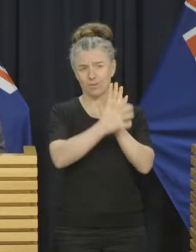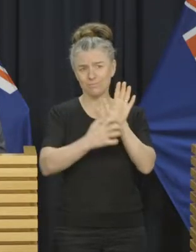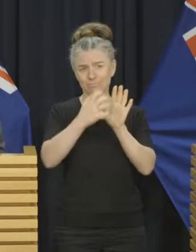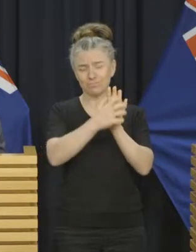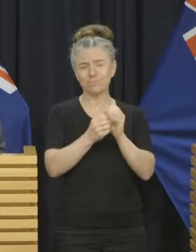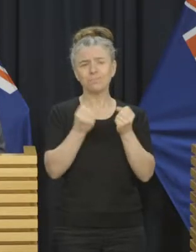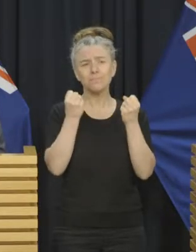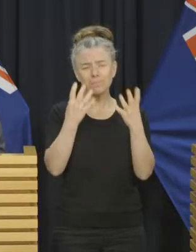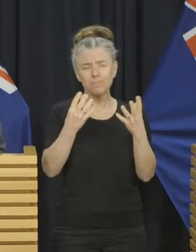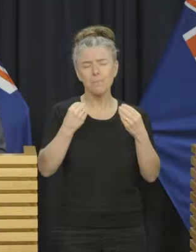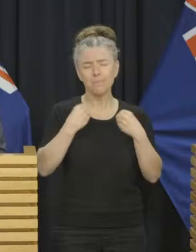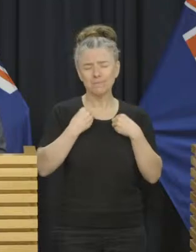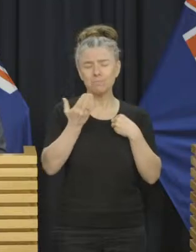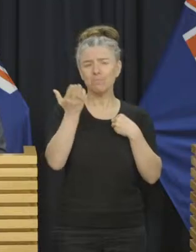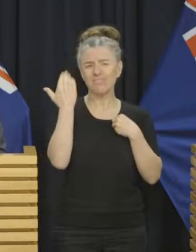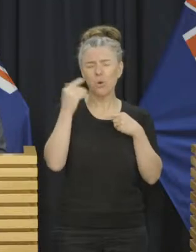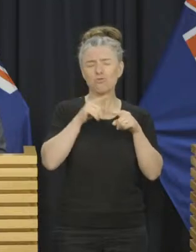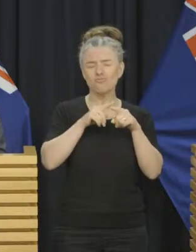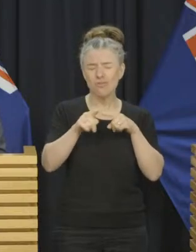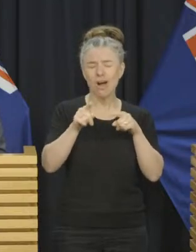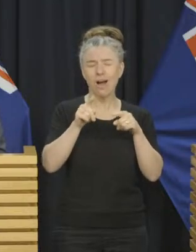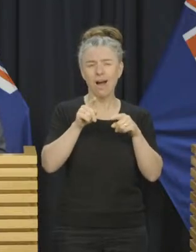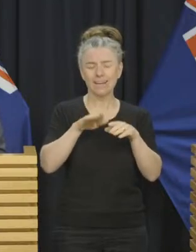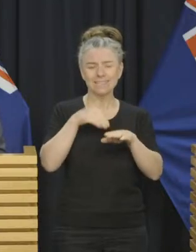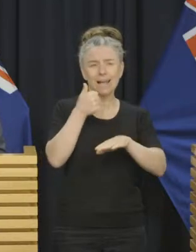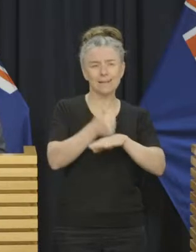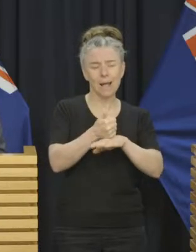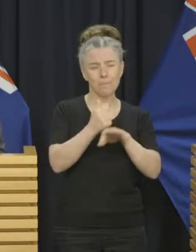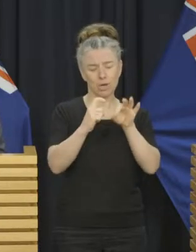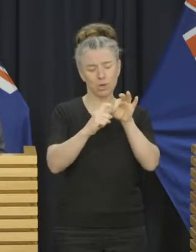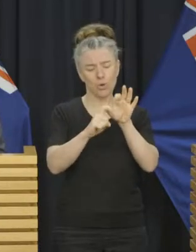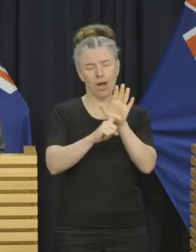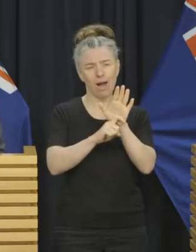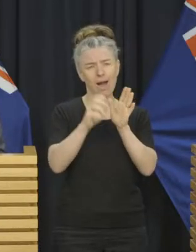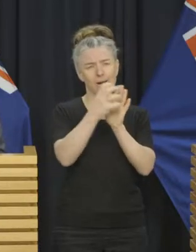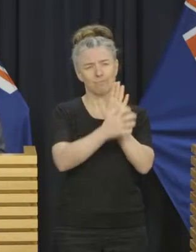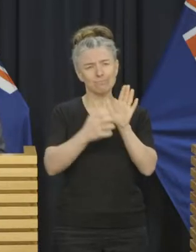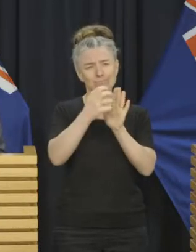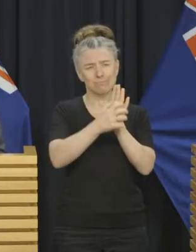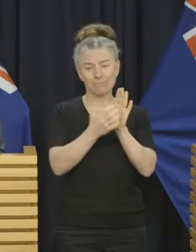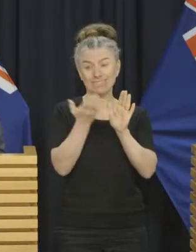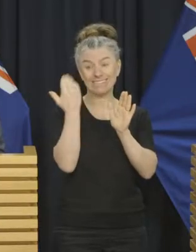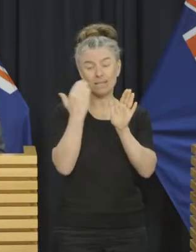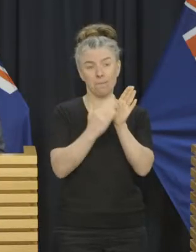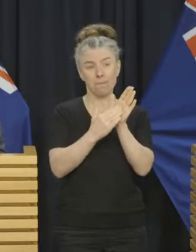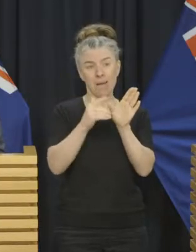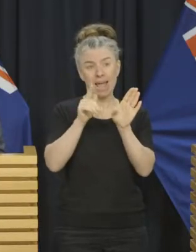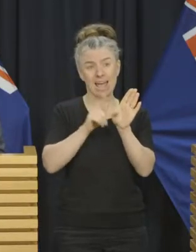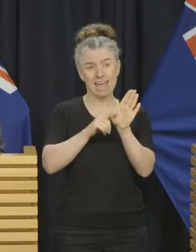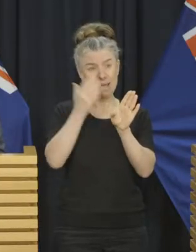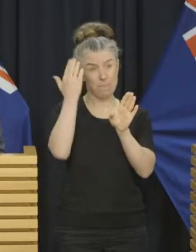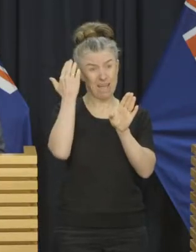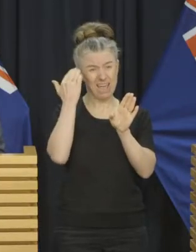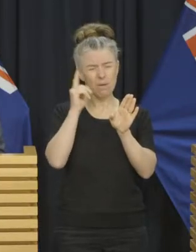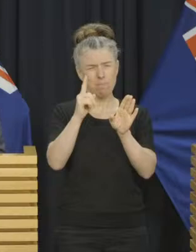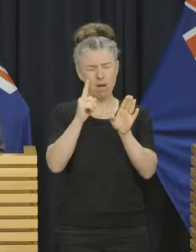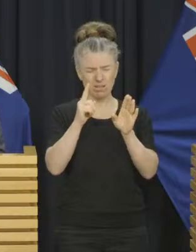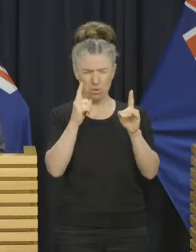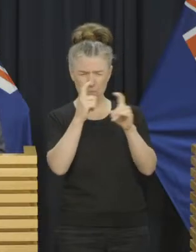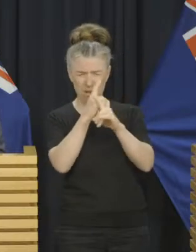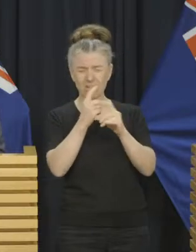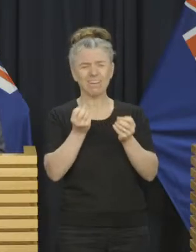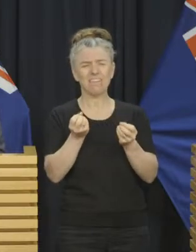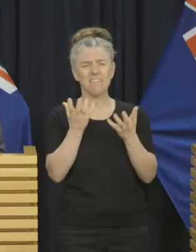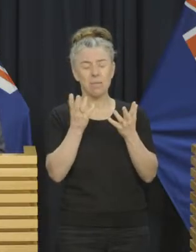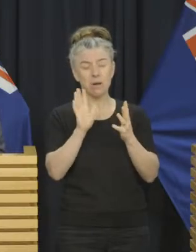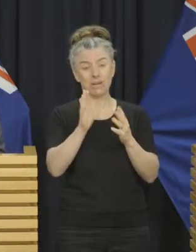businesses did try to get their QR code in May and found the process overly complex. It's important for them